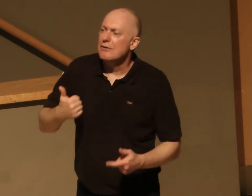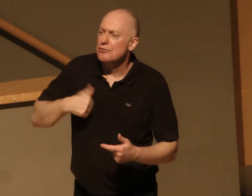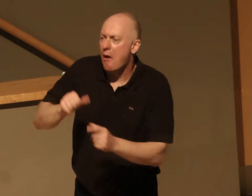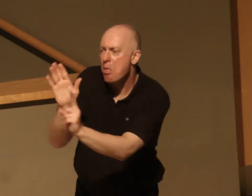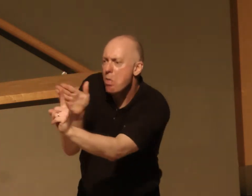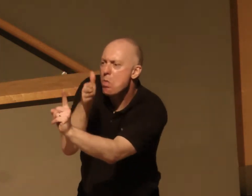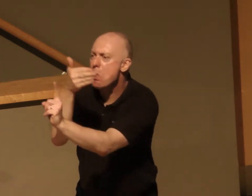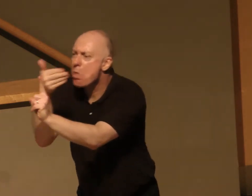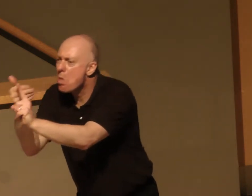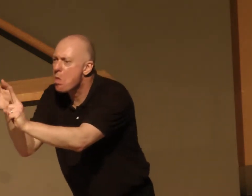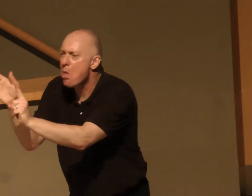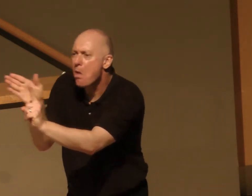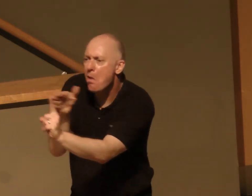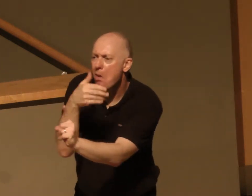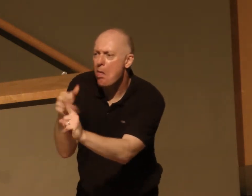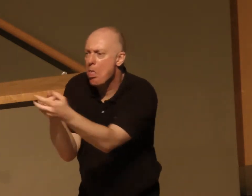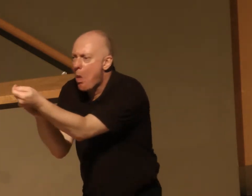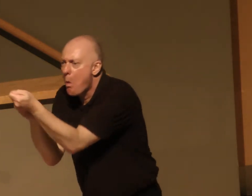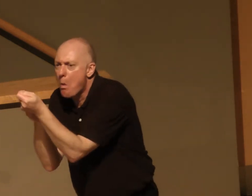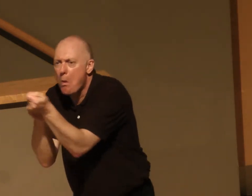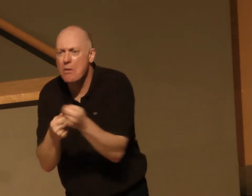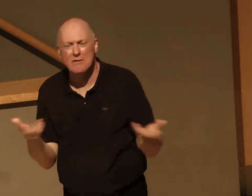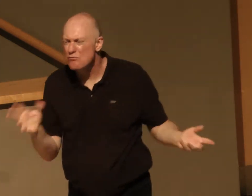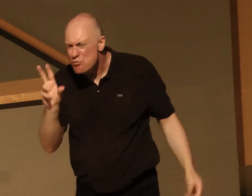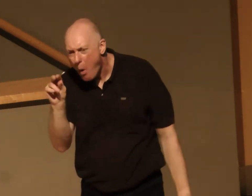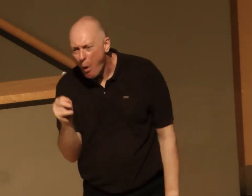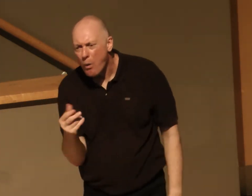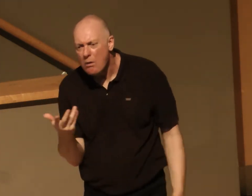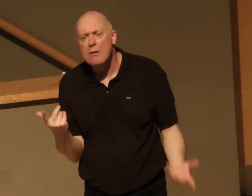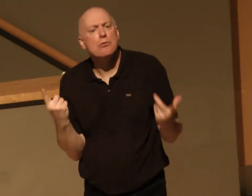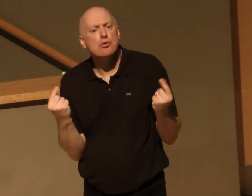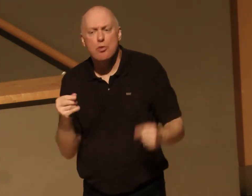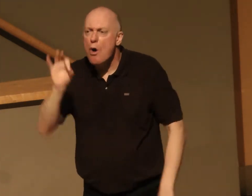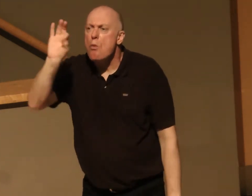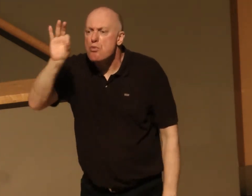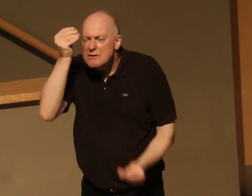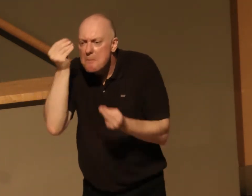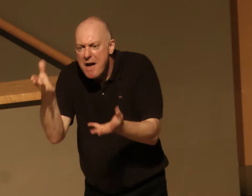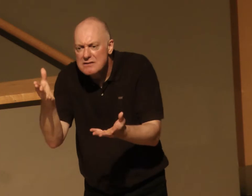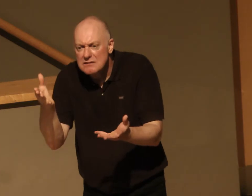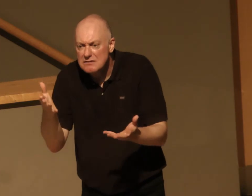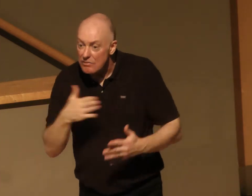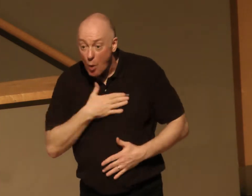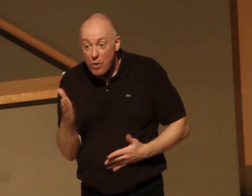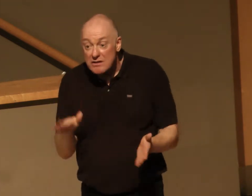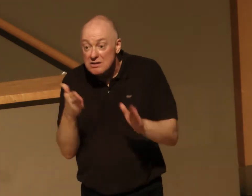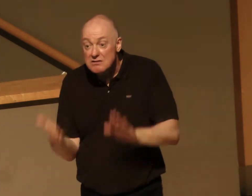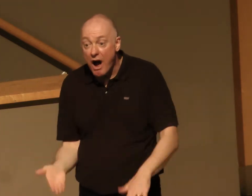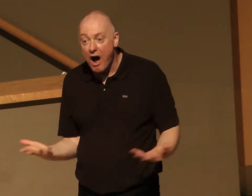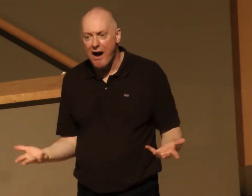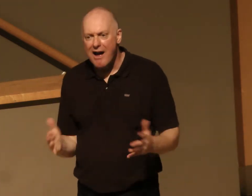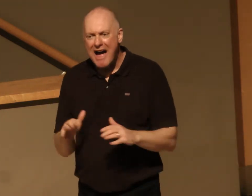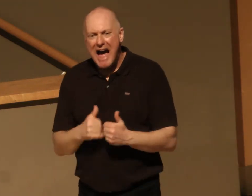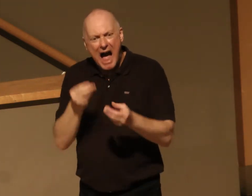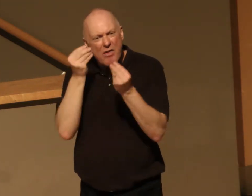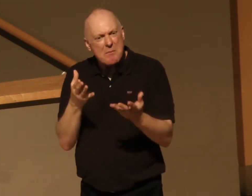presentations, trying to draw in the masses for what? They were preaching a message that would cost them their lives. How does this message advance like this?